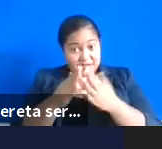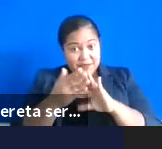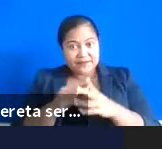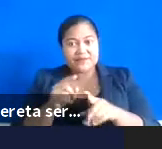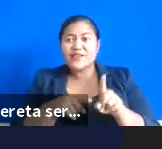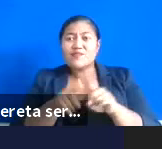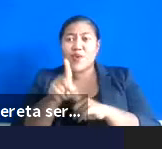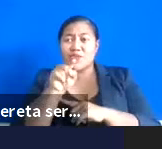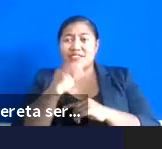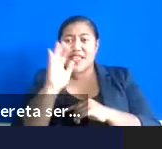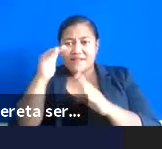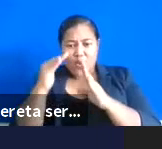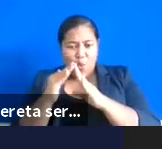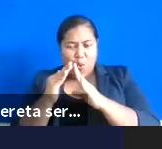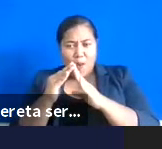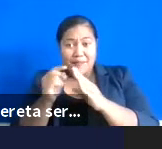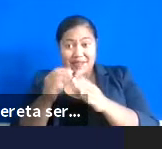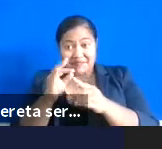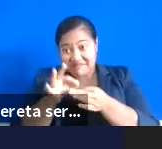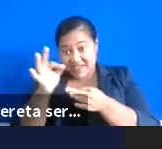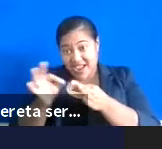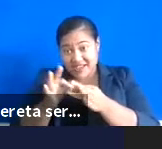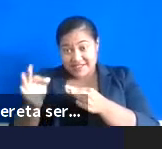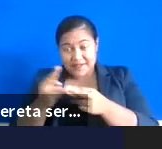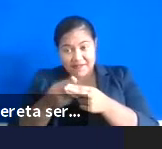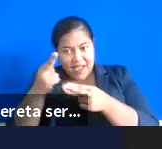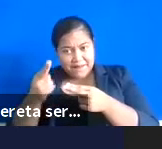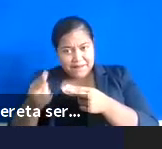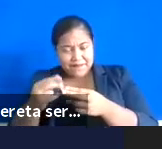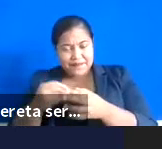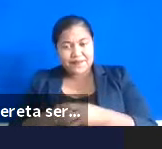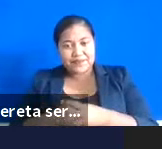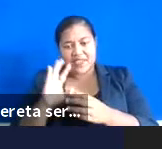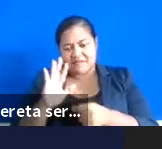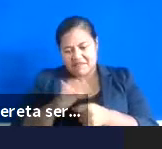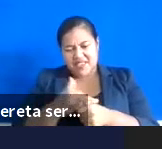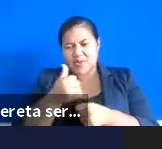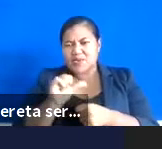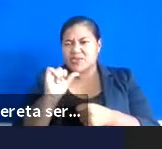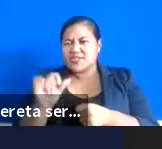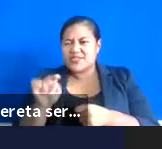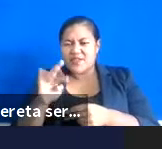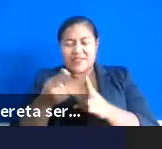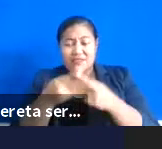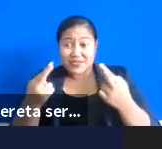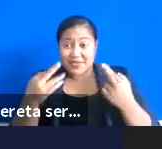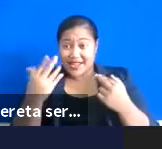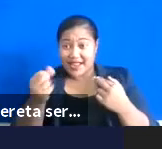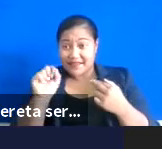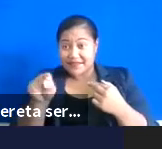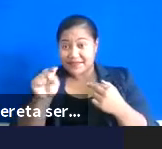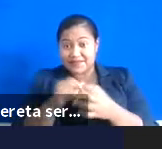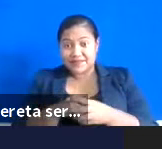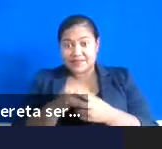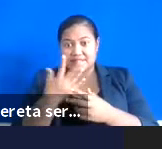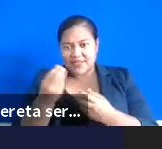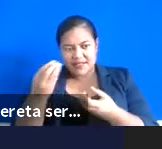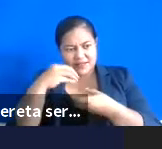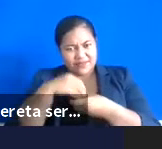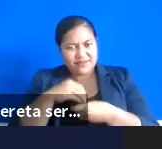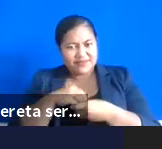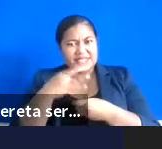they'll also have collective community gardens they make good use of their marine resources they possess some degree of